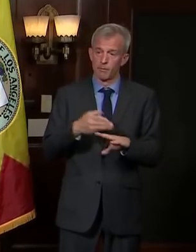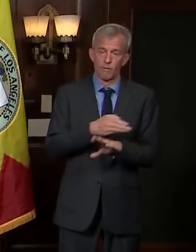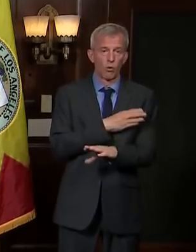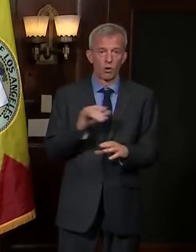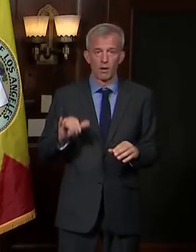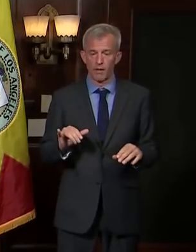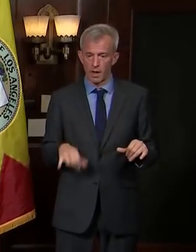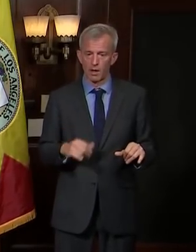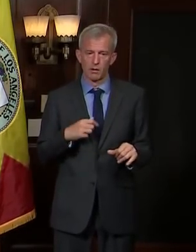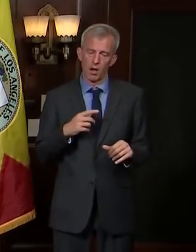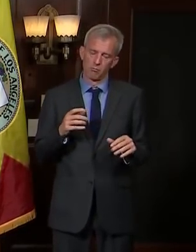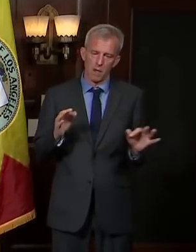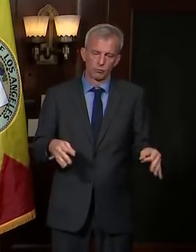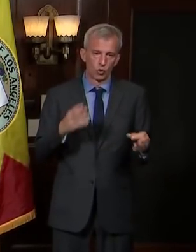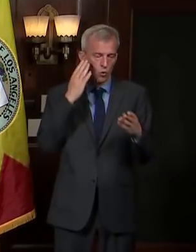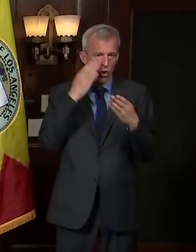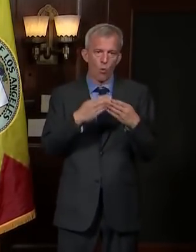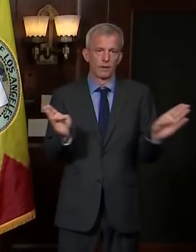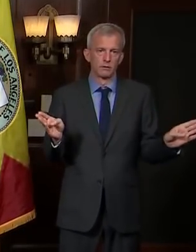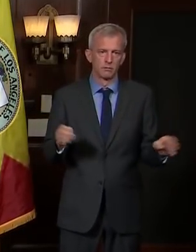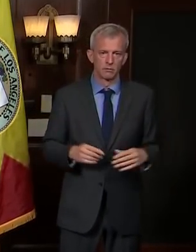Thank you. Thank you. Next question.